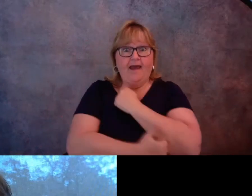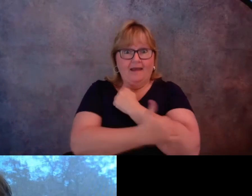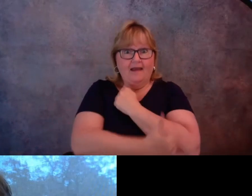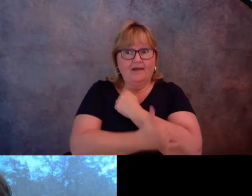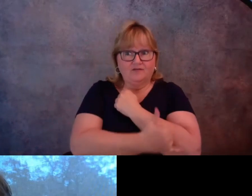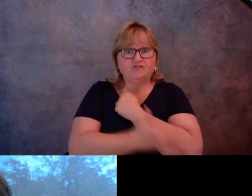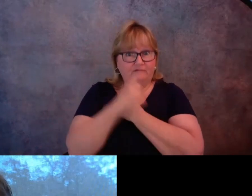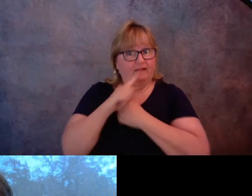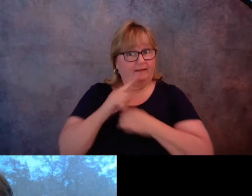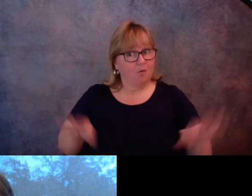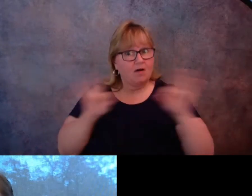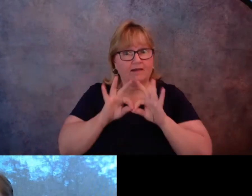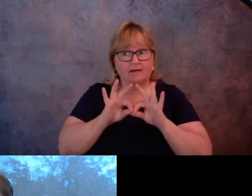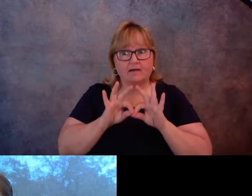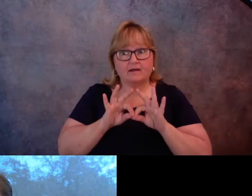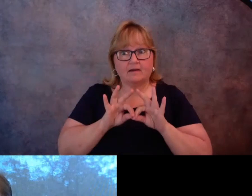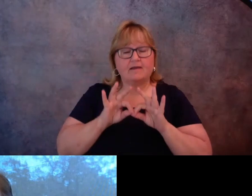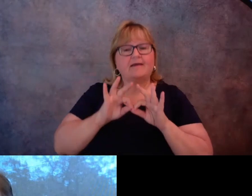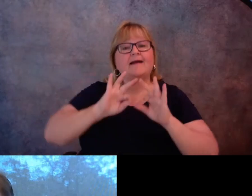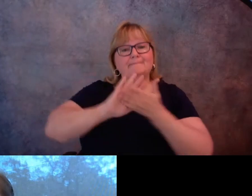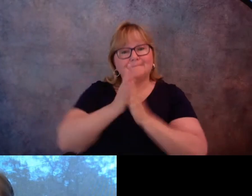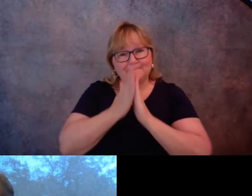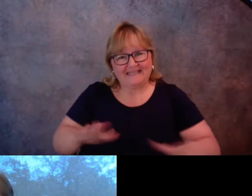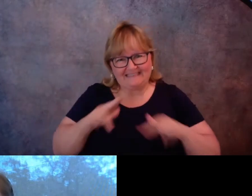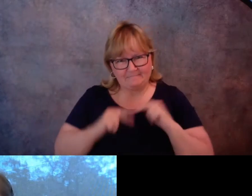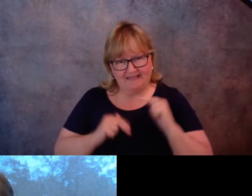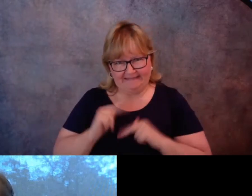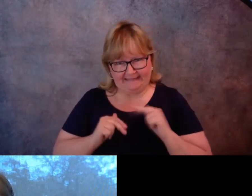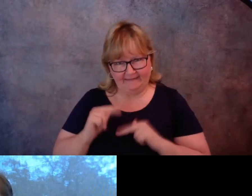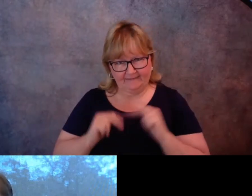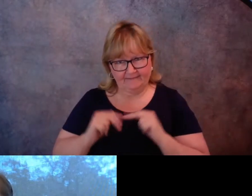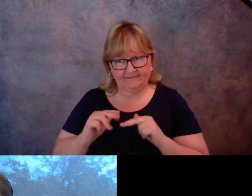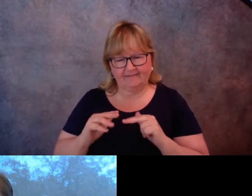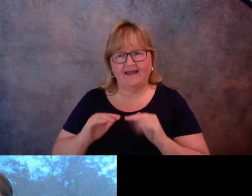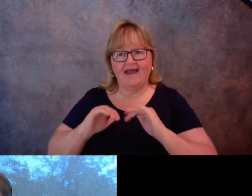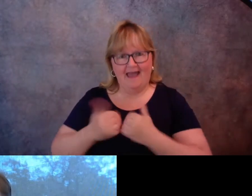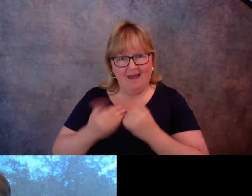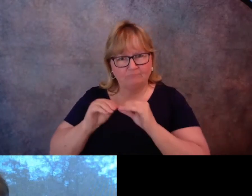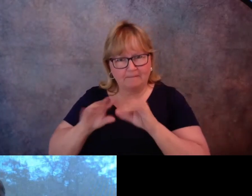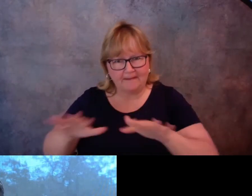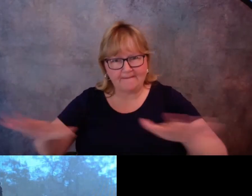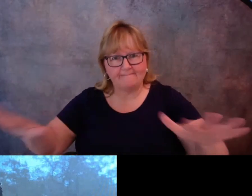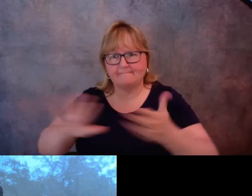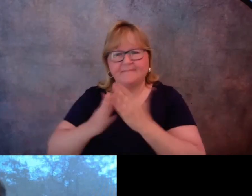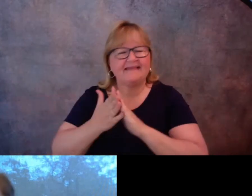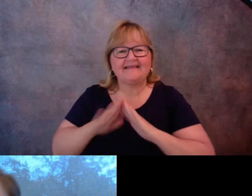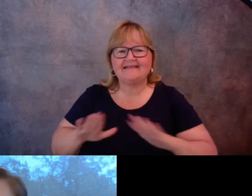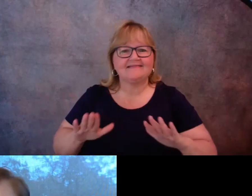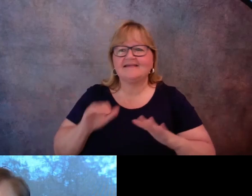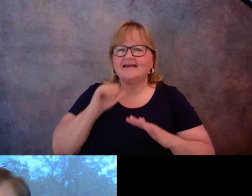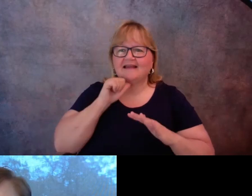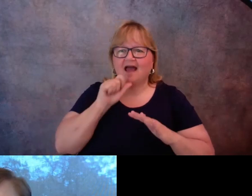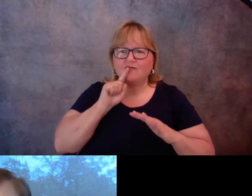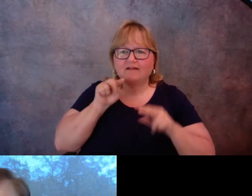particularly significant is peace building operations, and looking there for not at the